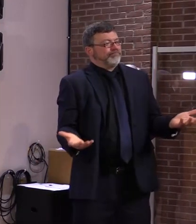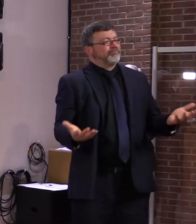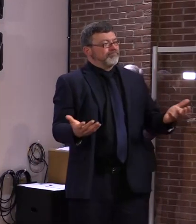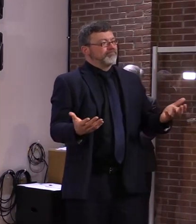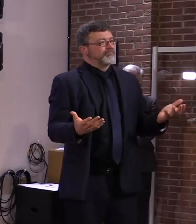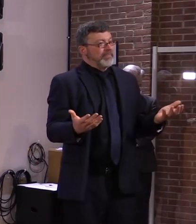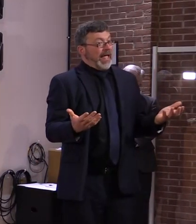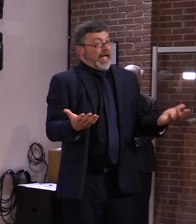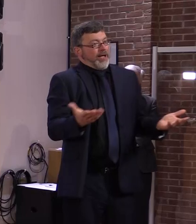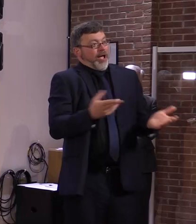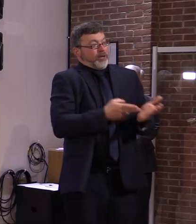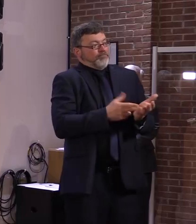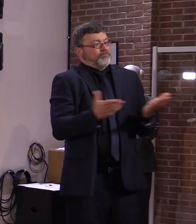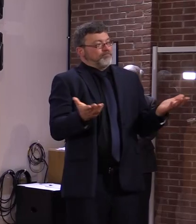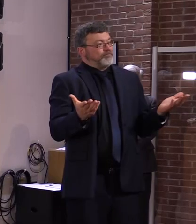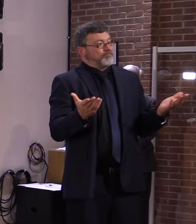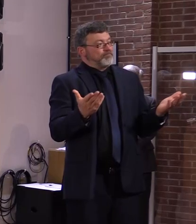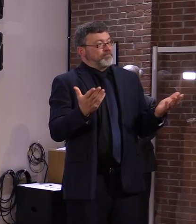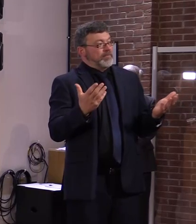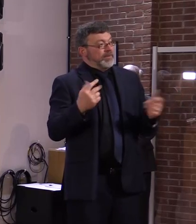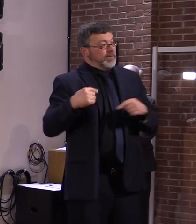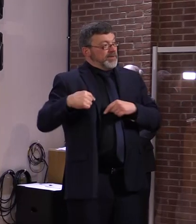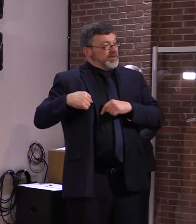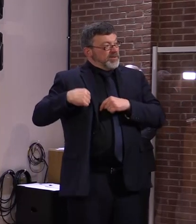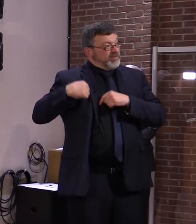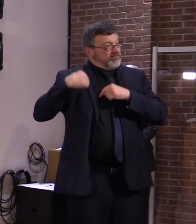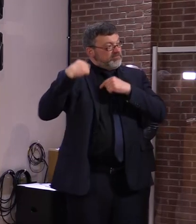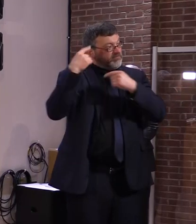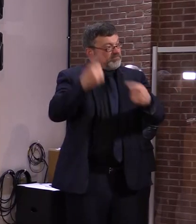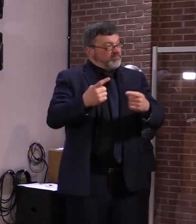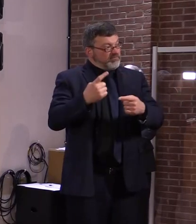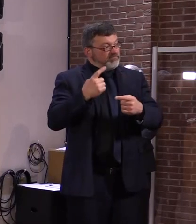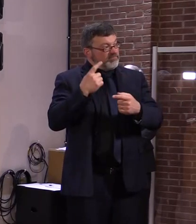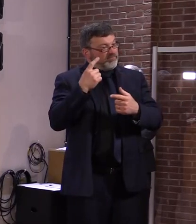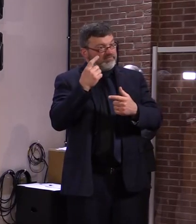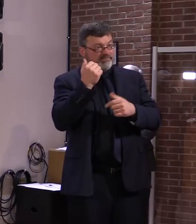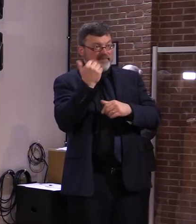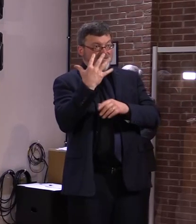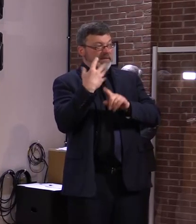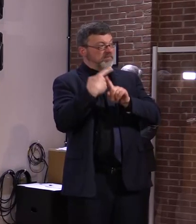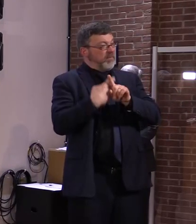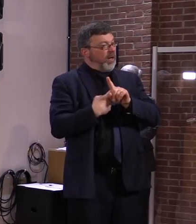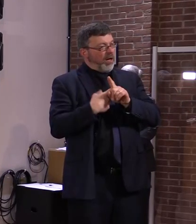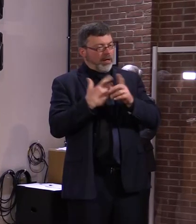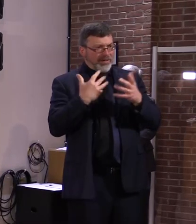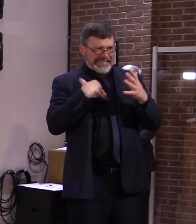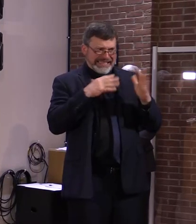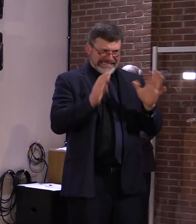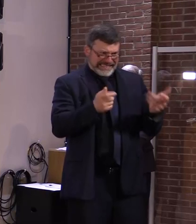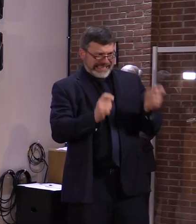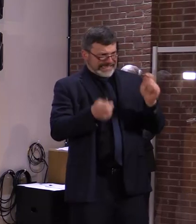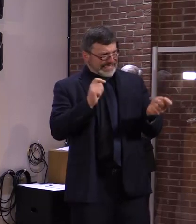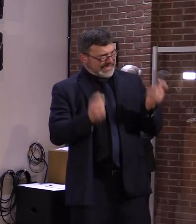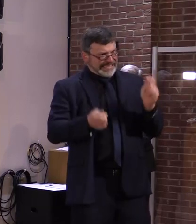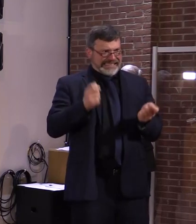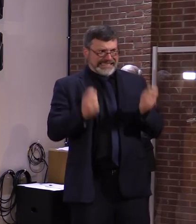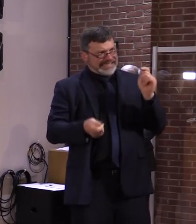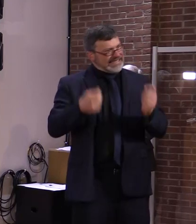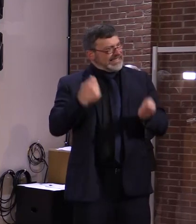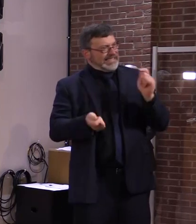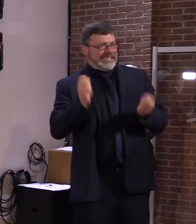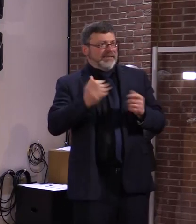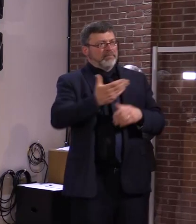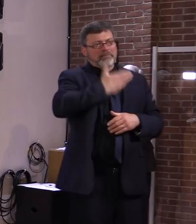over the last 14 months, do our best to answer the questions as they come along. We feel as though it's